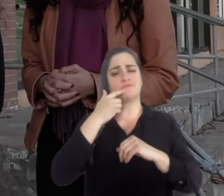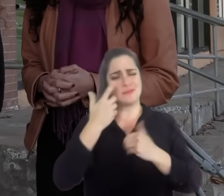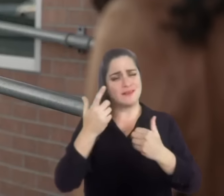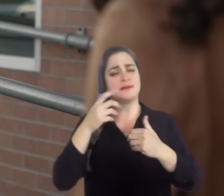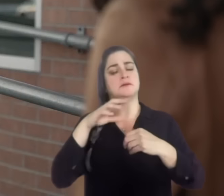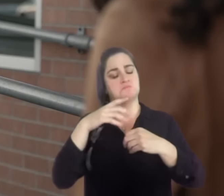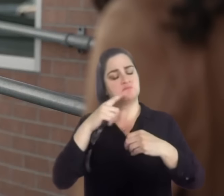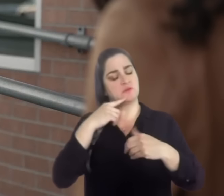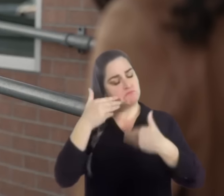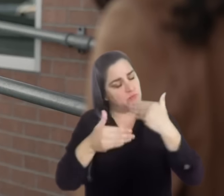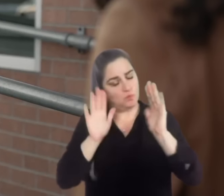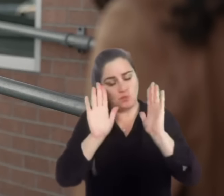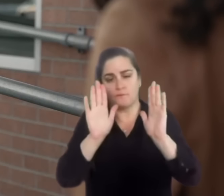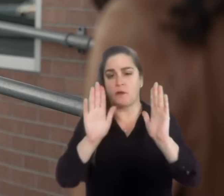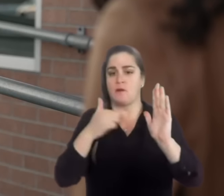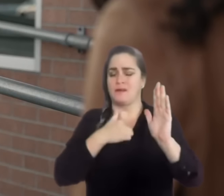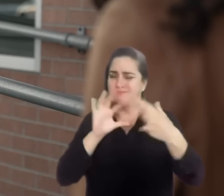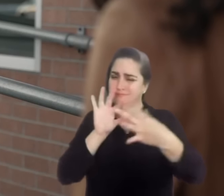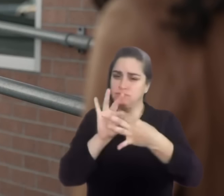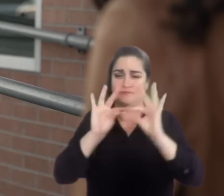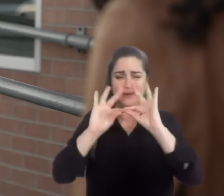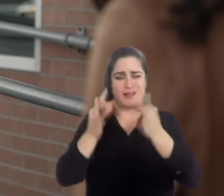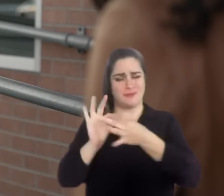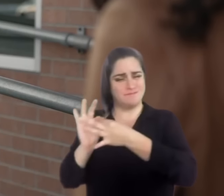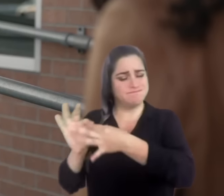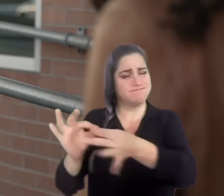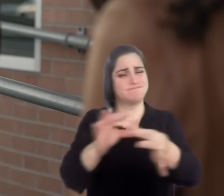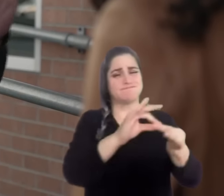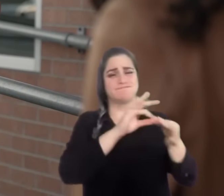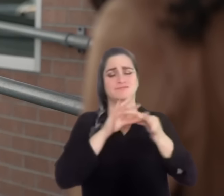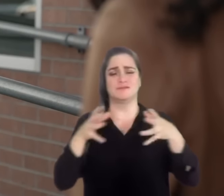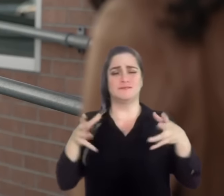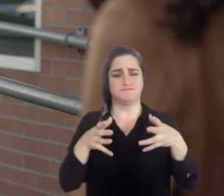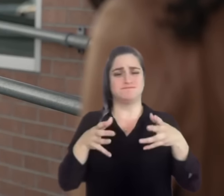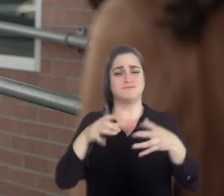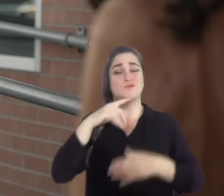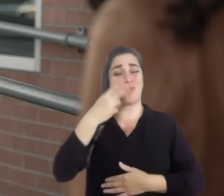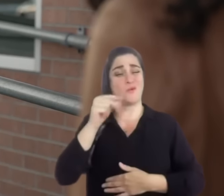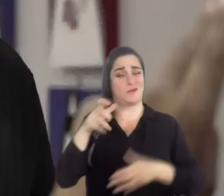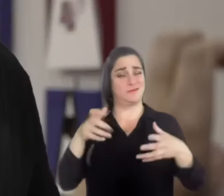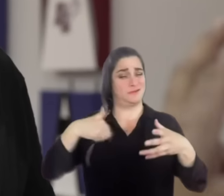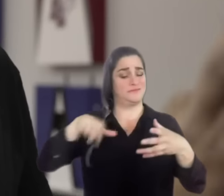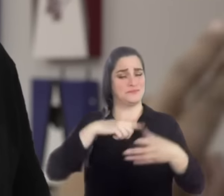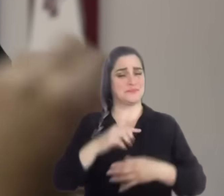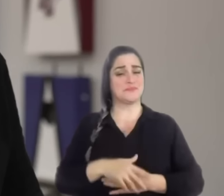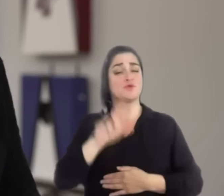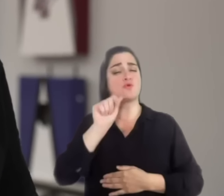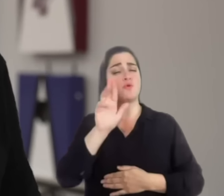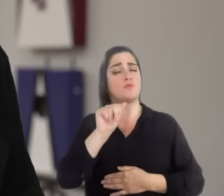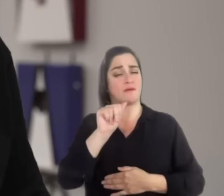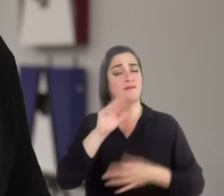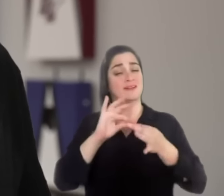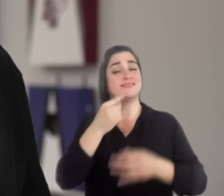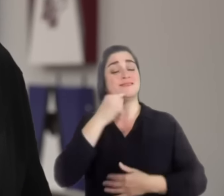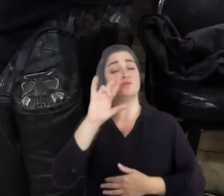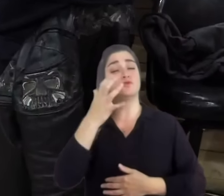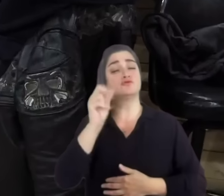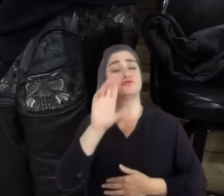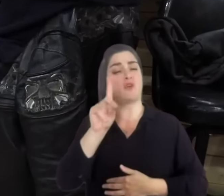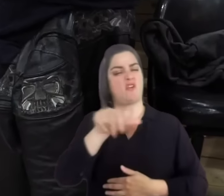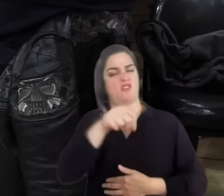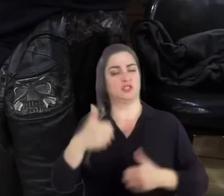slow. I know it will take more time, but it is a wonderful, connected family. MEGAN VEZZELLA, Moorlach, another survivor,